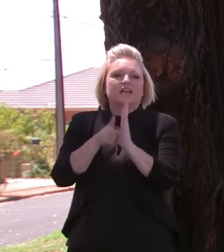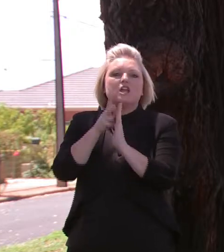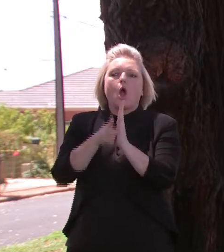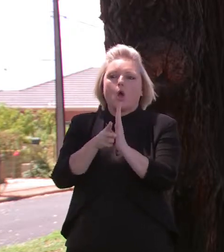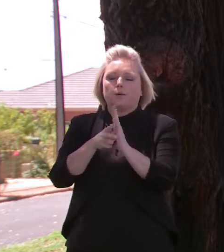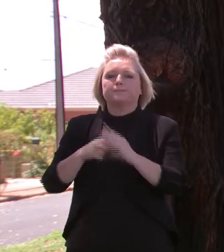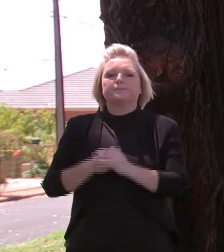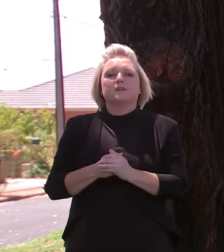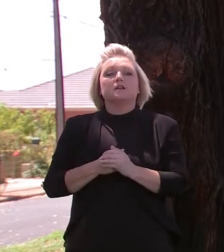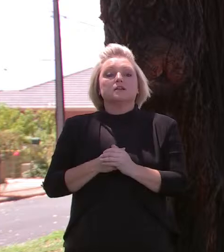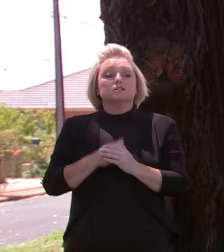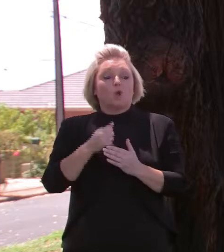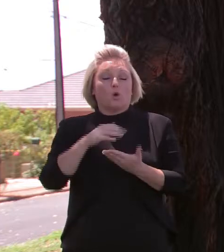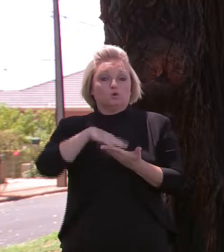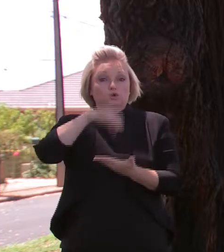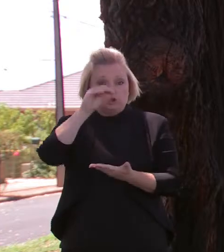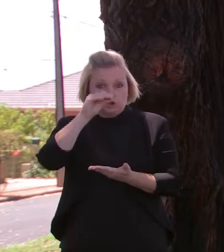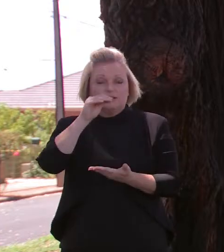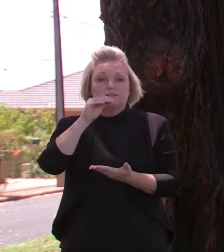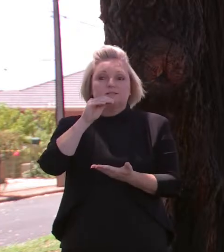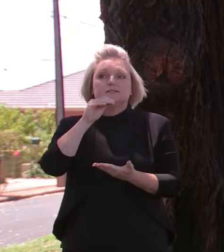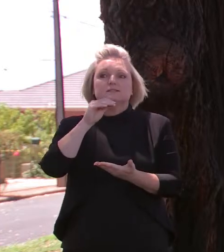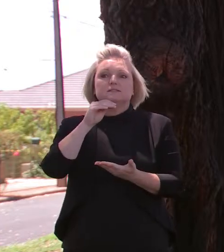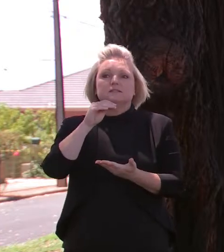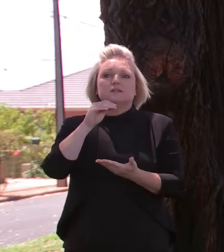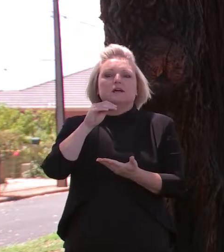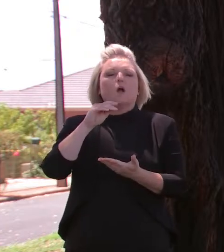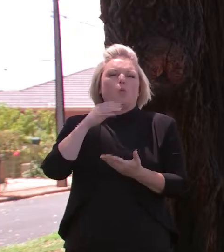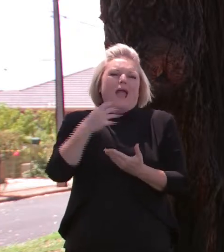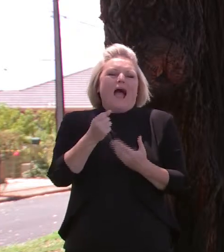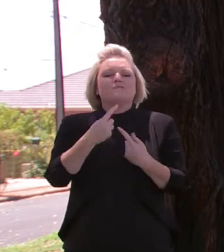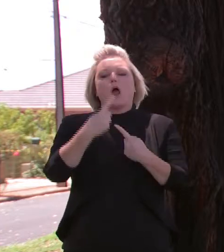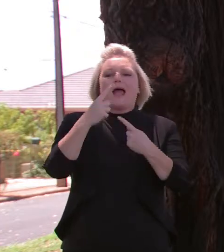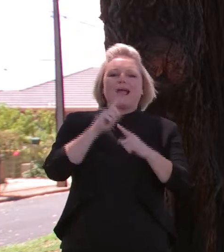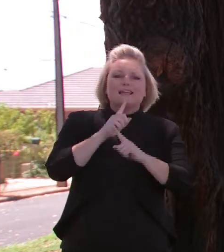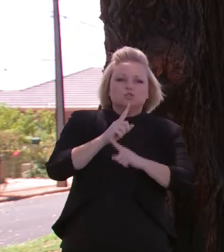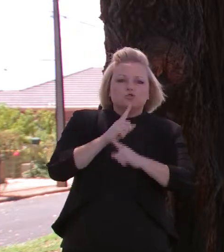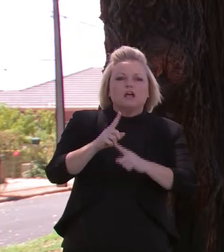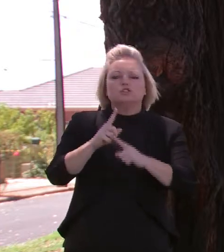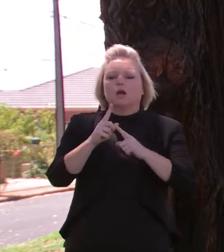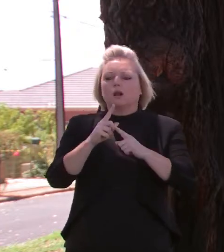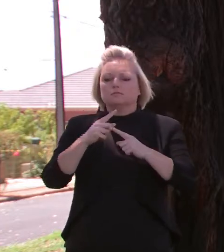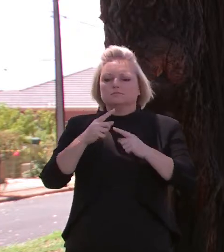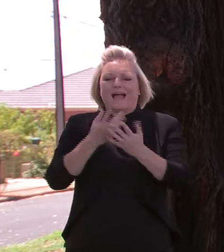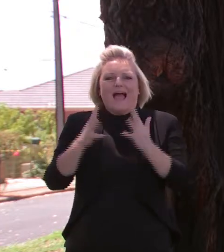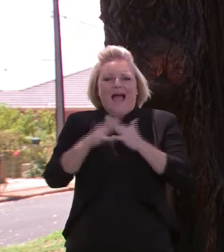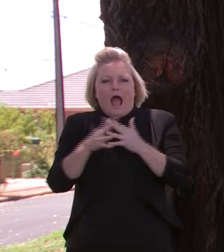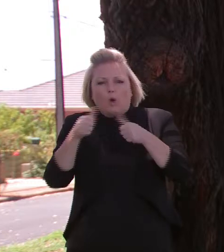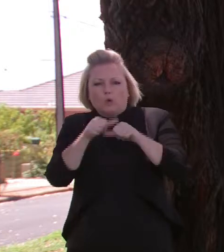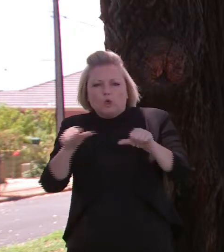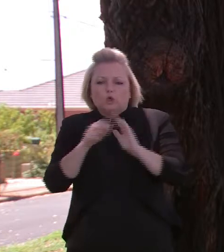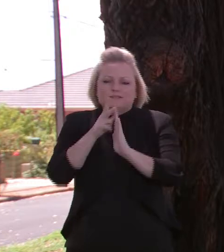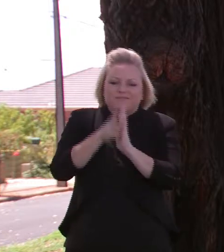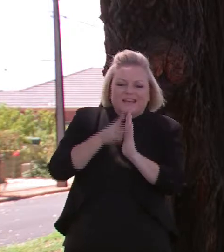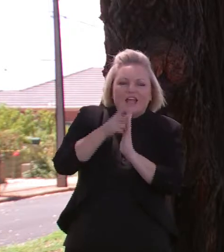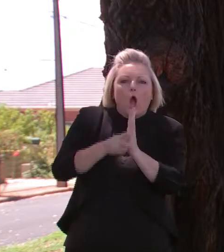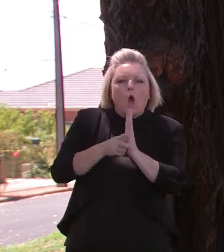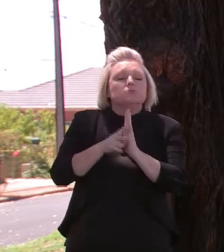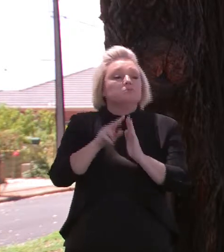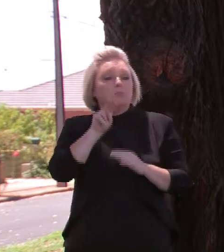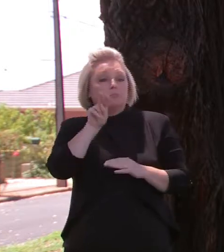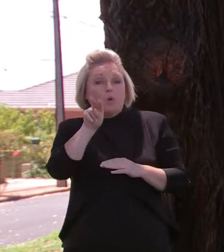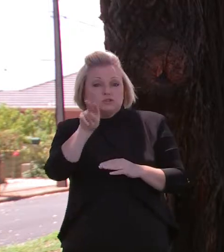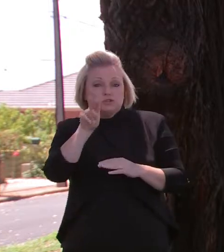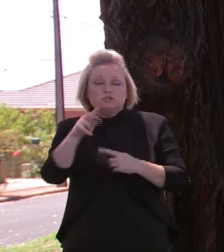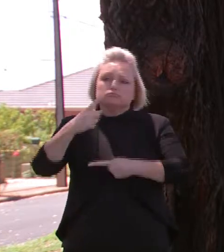listen to instructions from their teachers about the order and so forth to use them. Certainly I think that many adults, many parents will be really